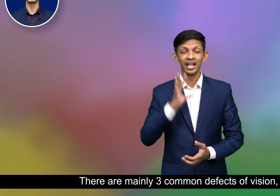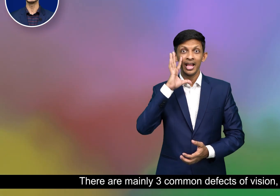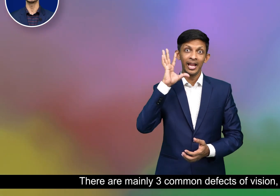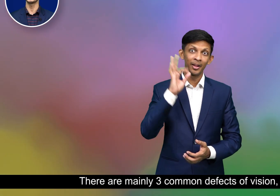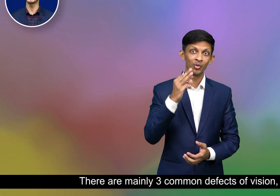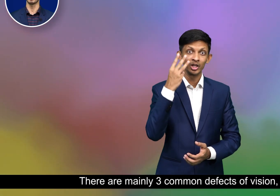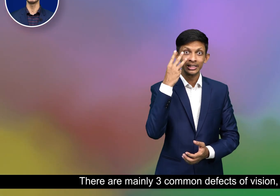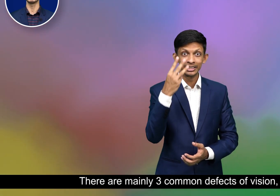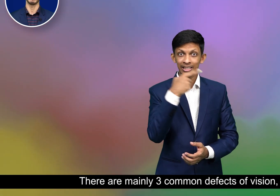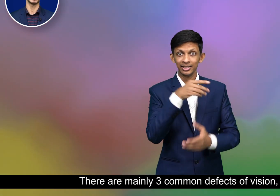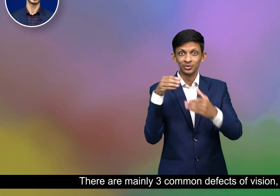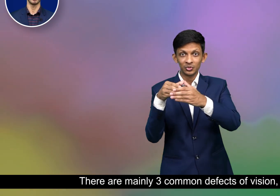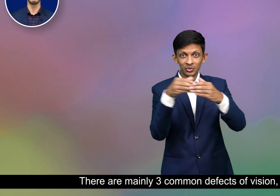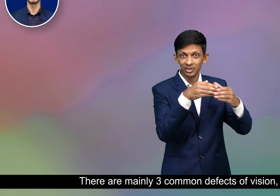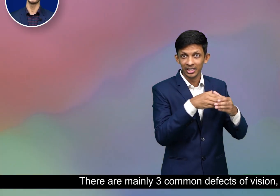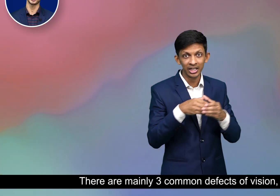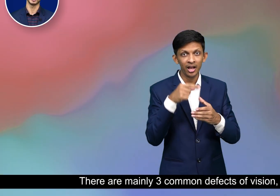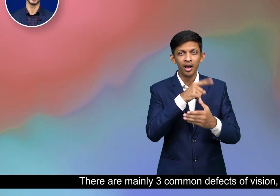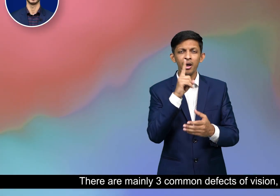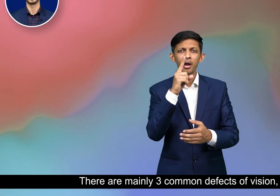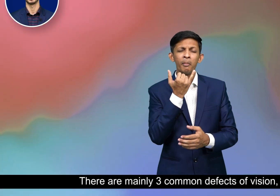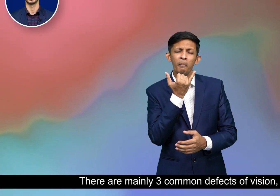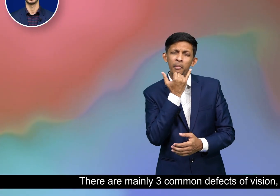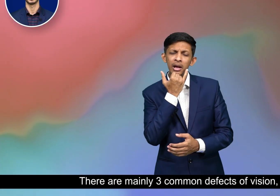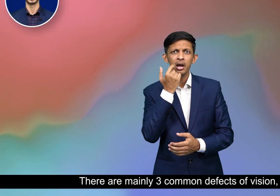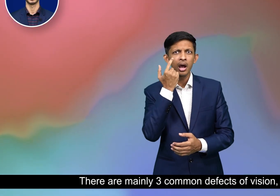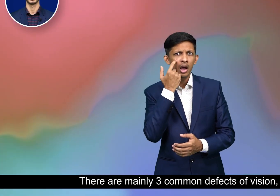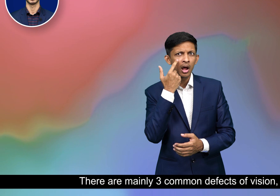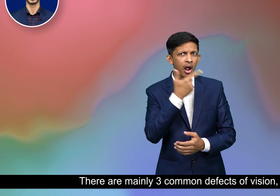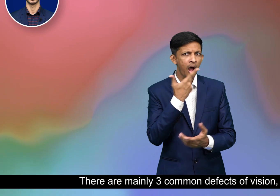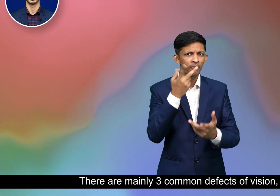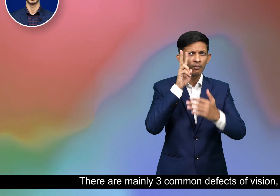There are mainly three common defects of vision: